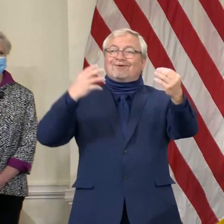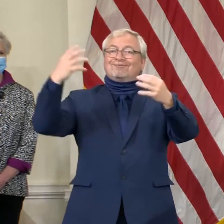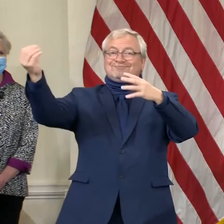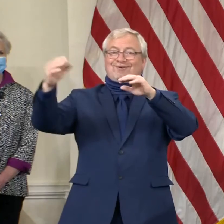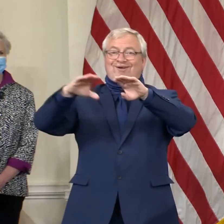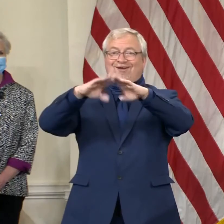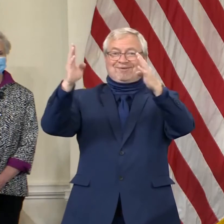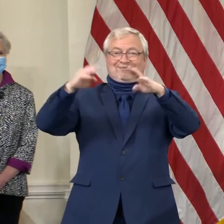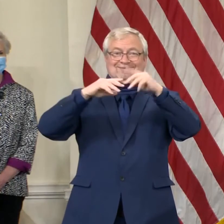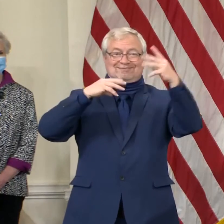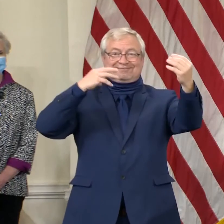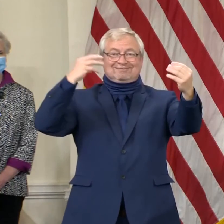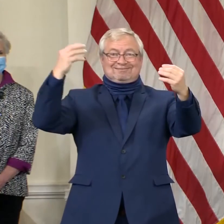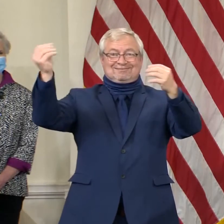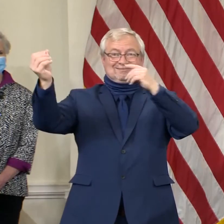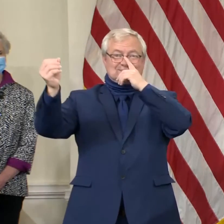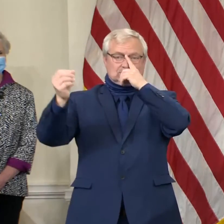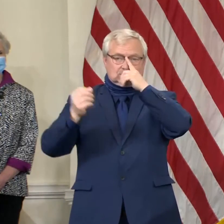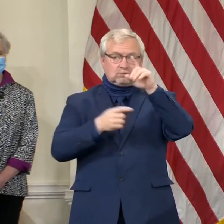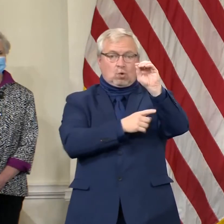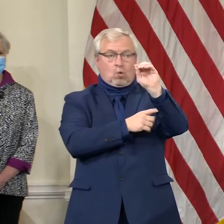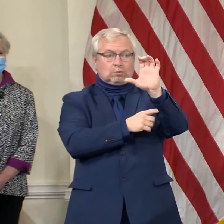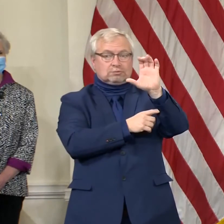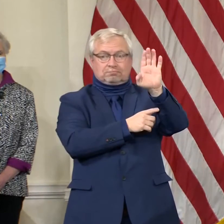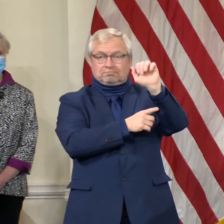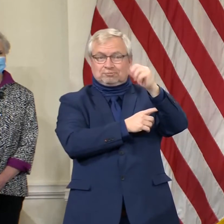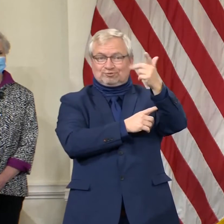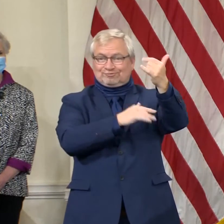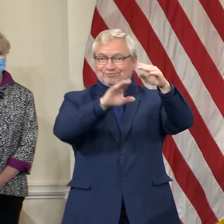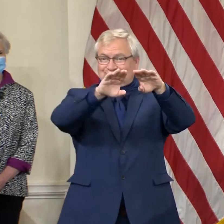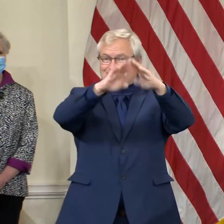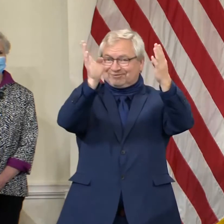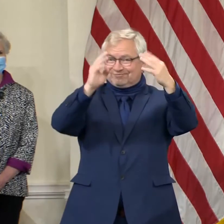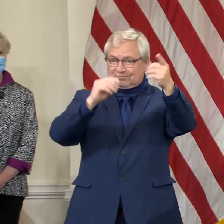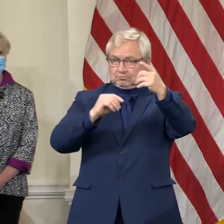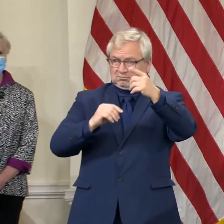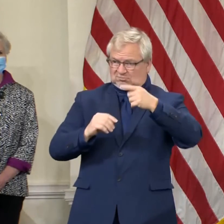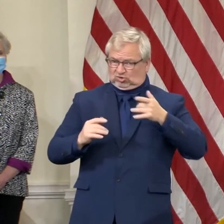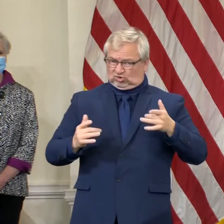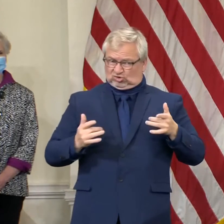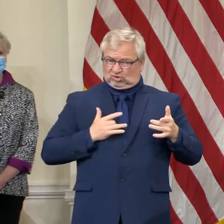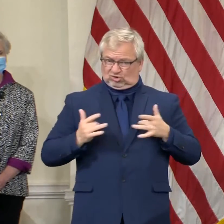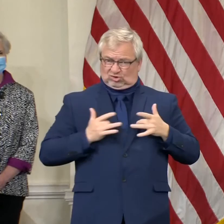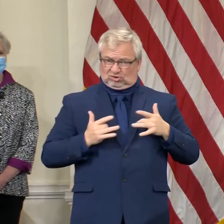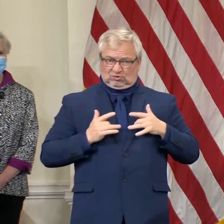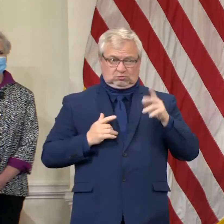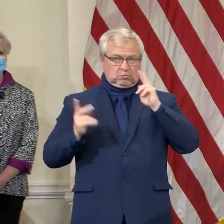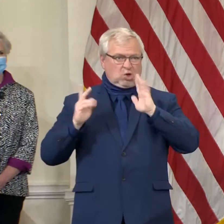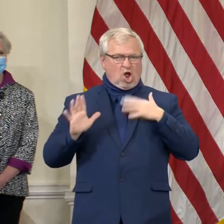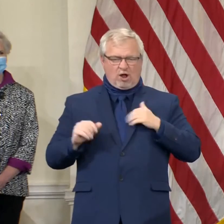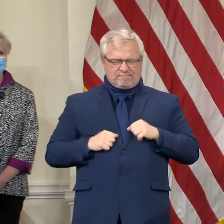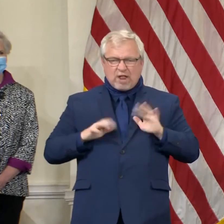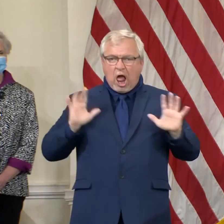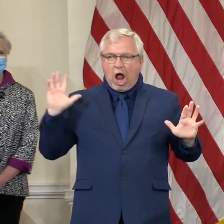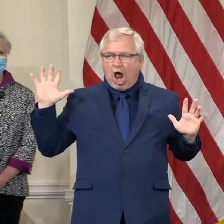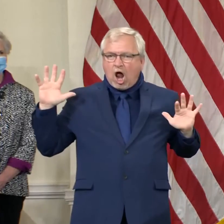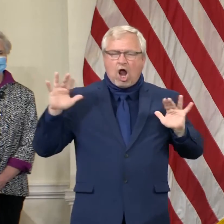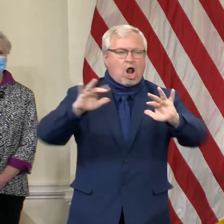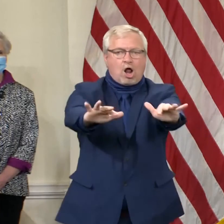beaches, are you concerned that antsy people might cause crowds that would be a concern for public safety? And is the state prepared